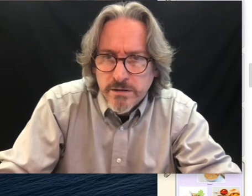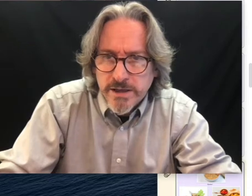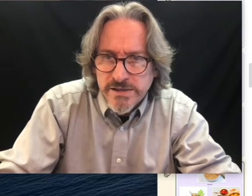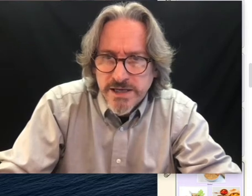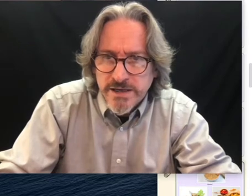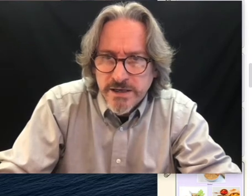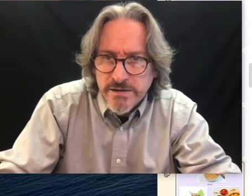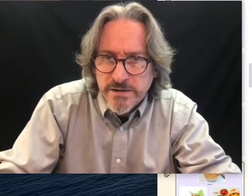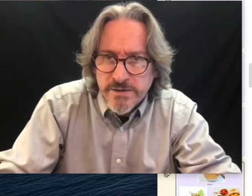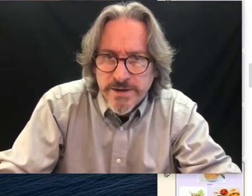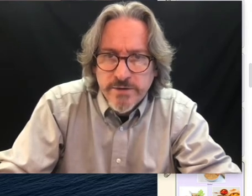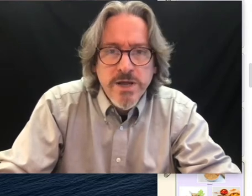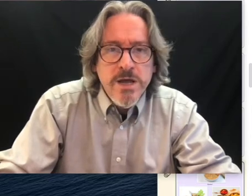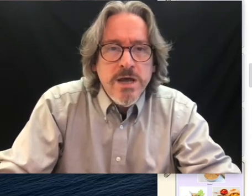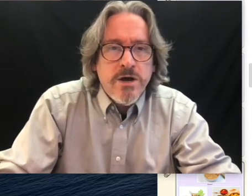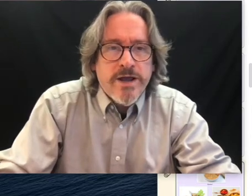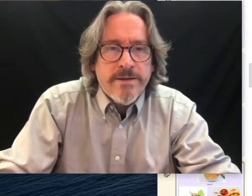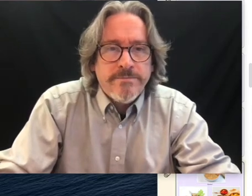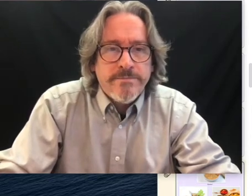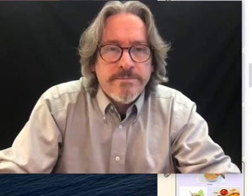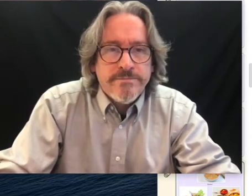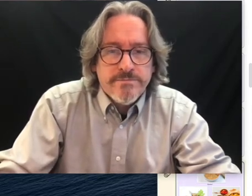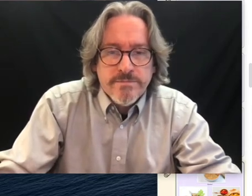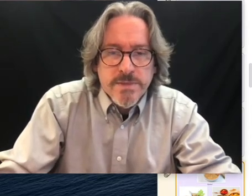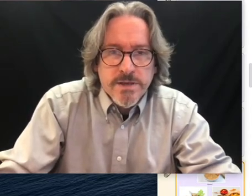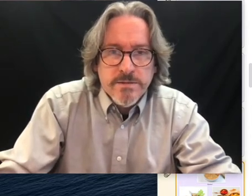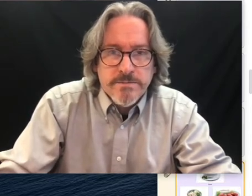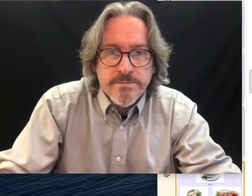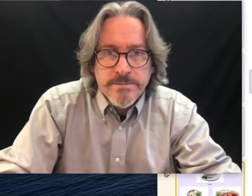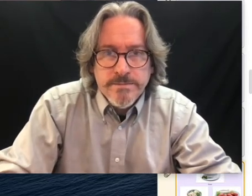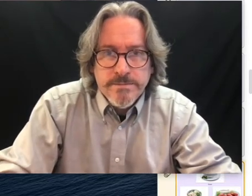Well, that's handy. There we go. Okay.